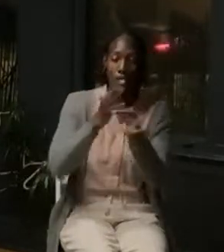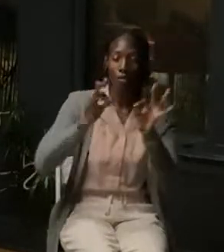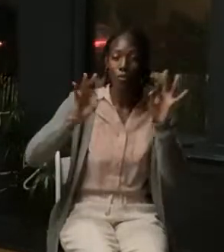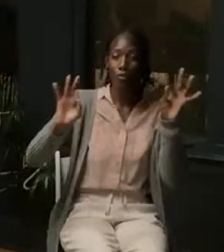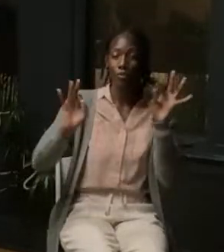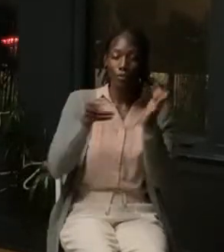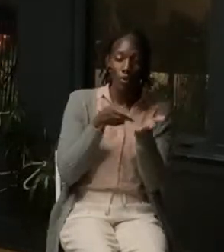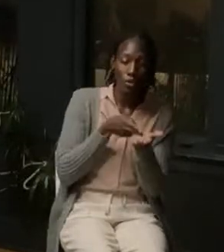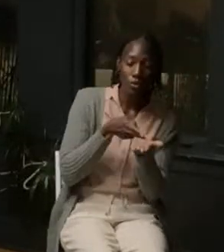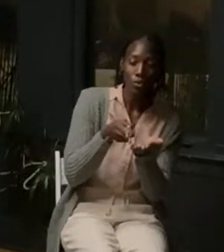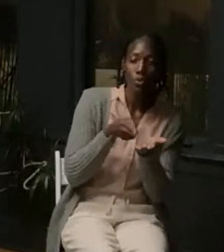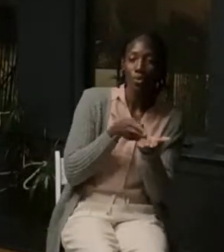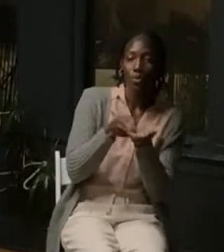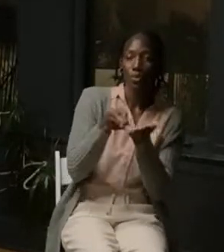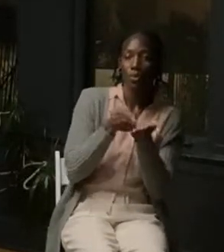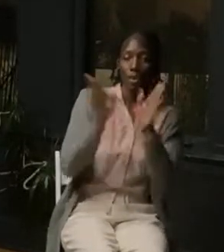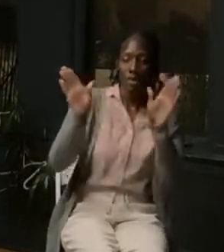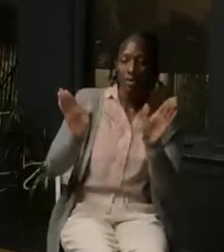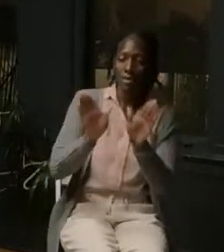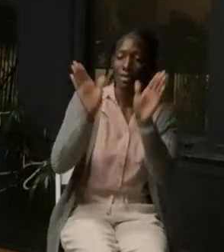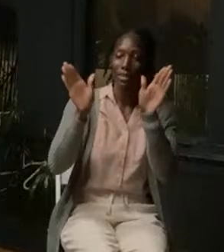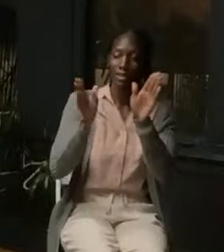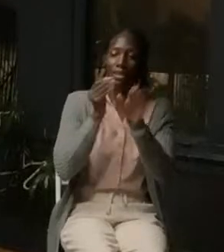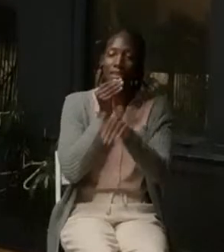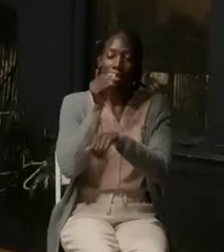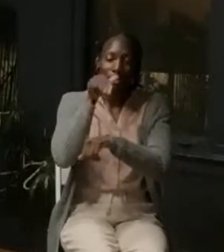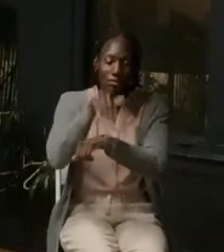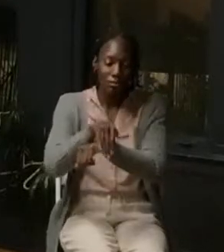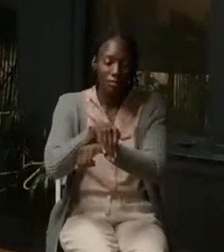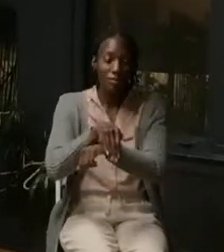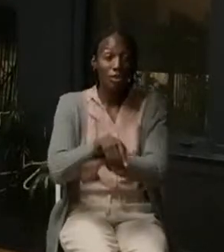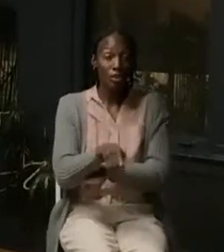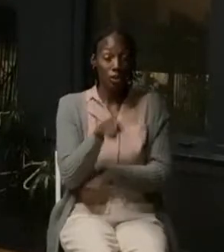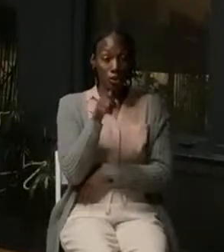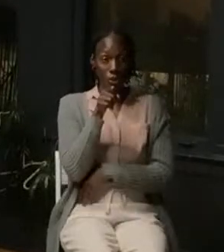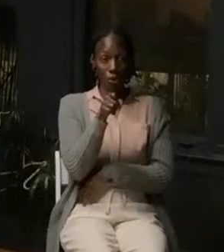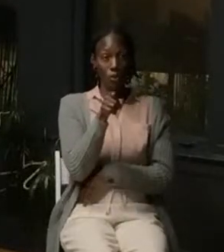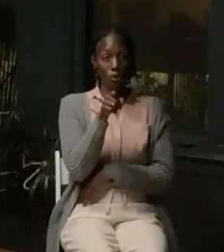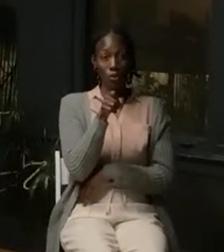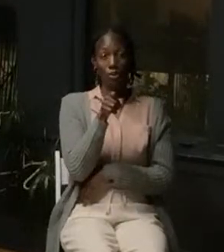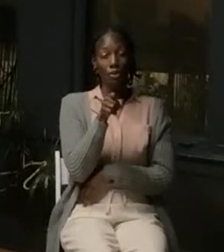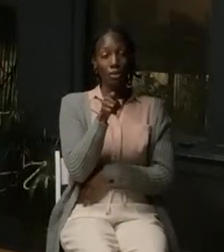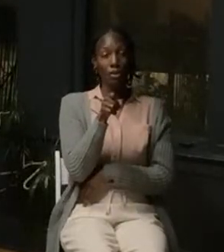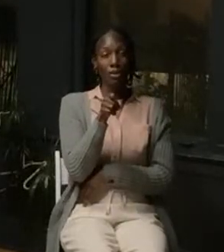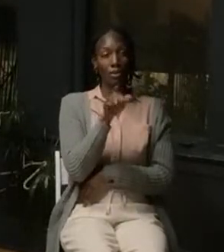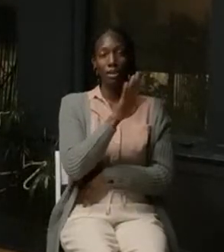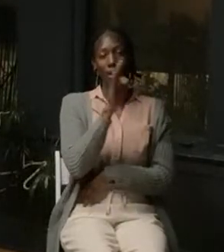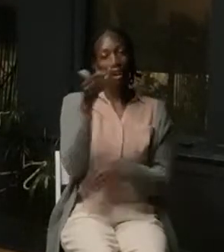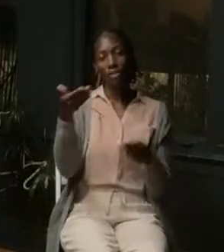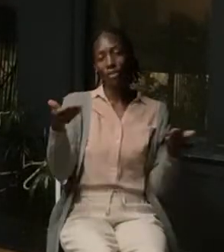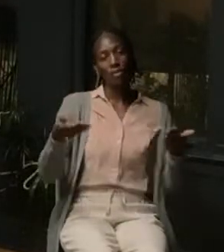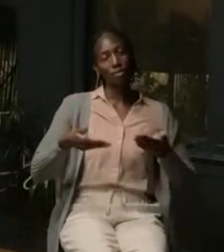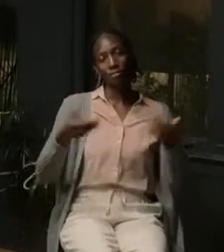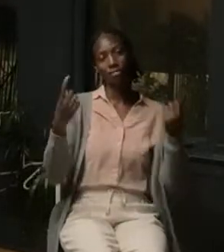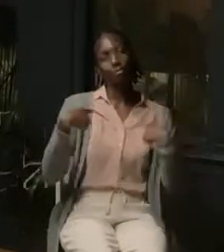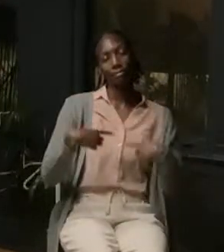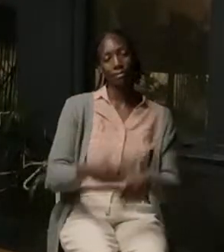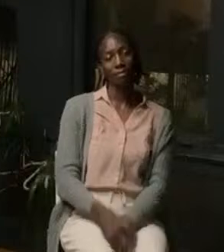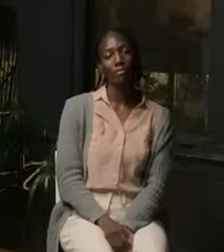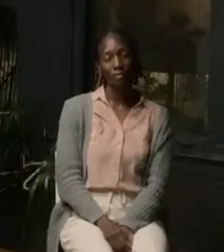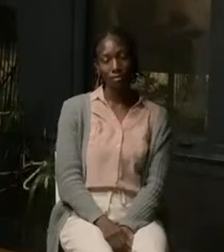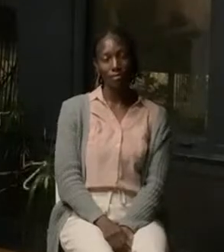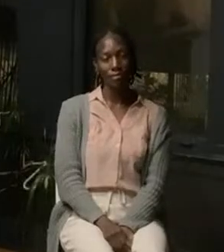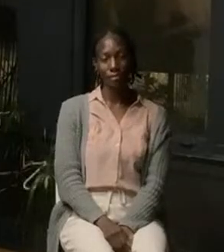and truth of Sunday dinners you are never invited